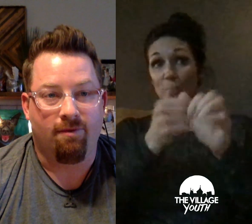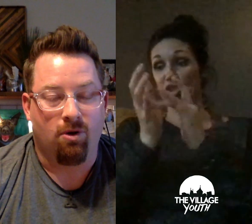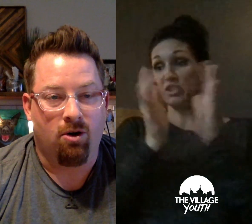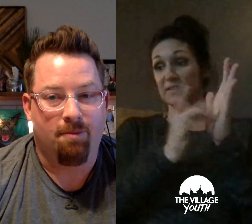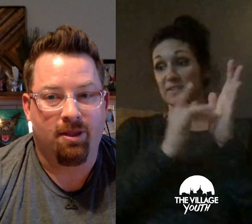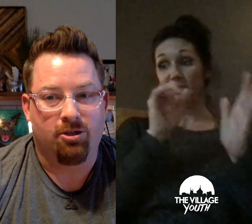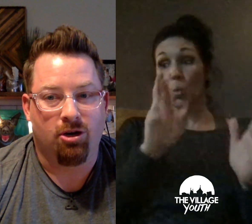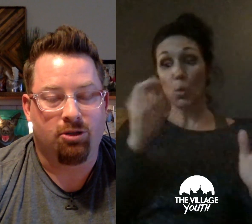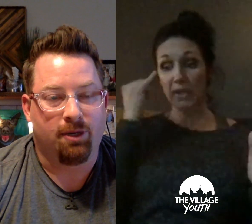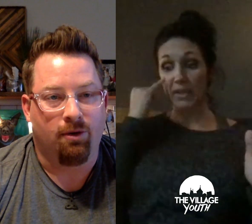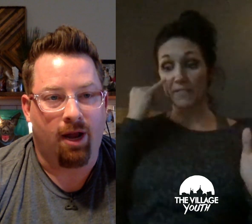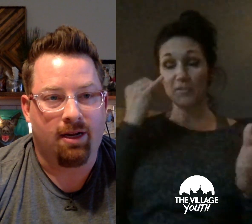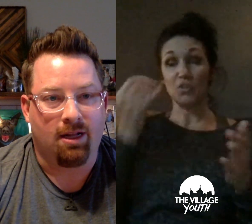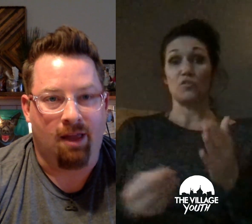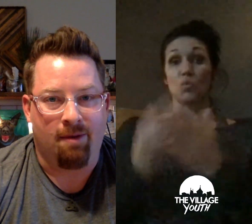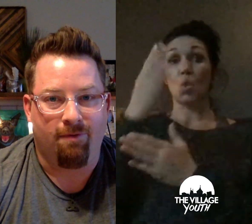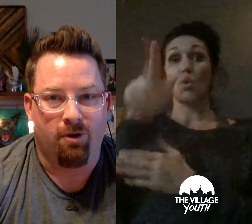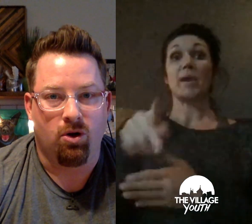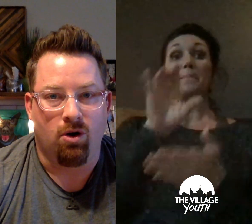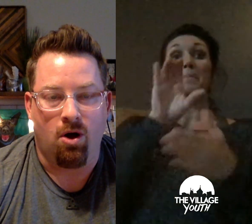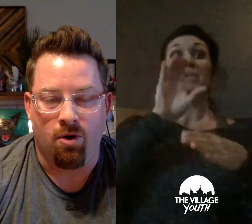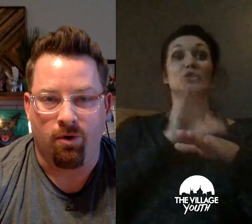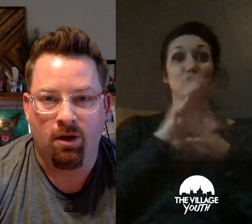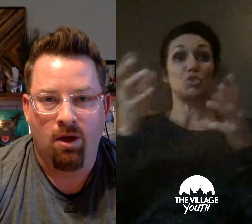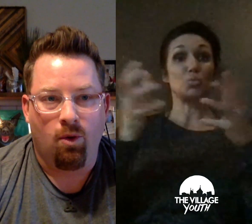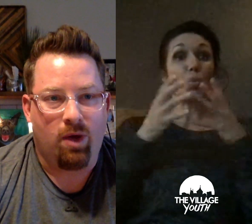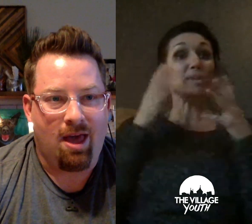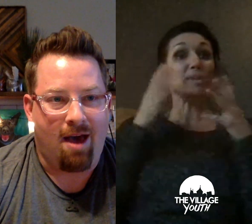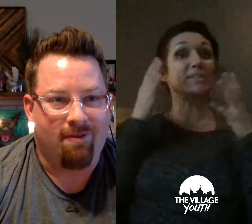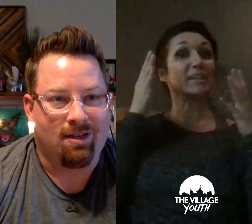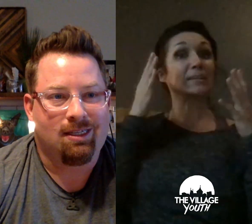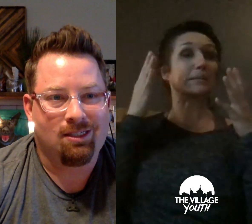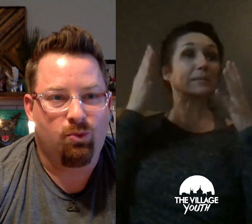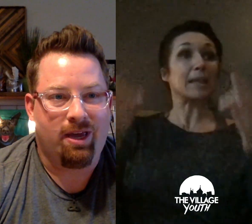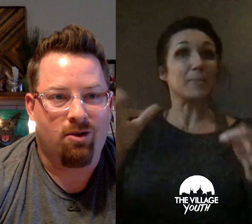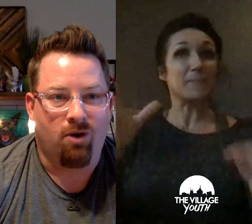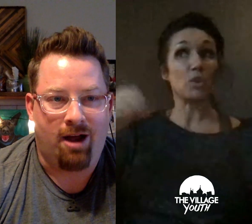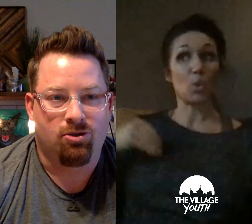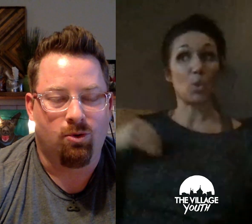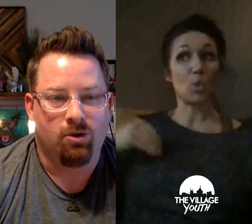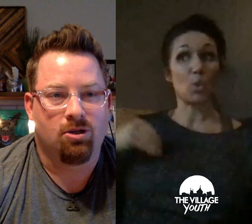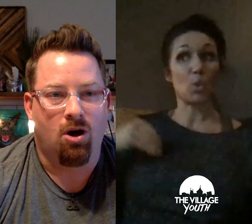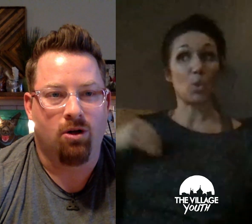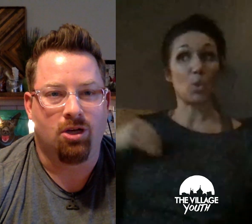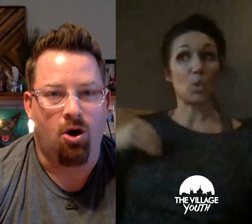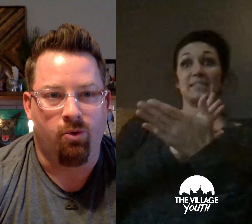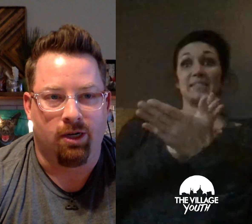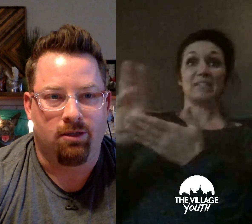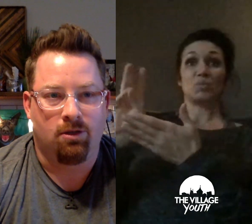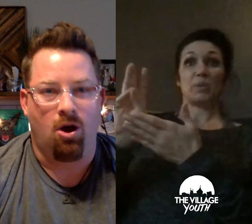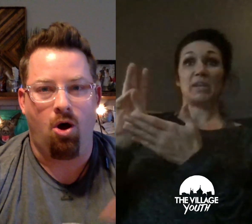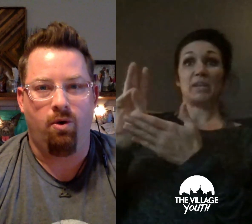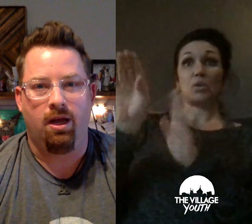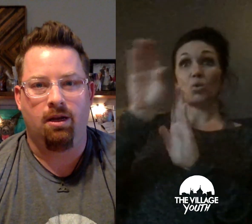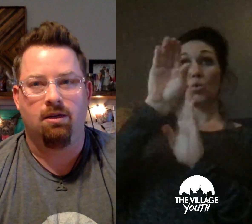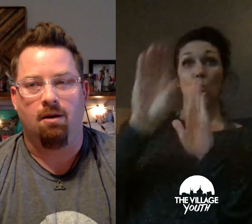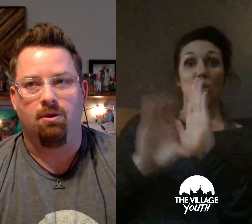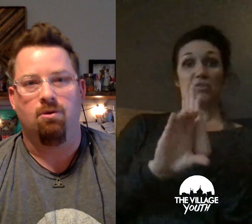you have grown up in the church but you're ready to claim it for your own, we have a 6-week crash course called Own It.